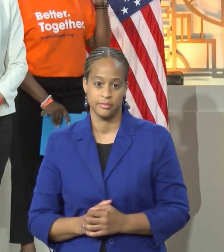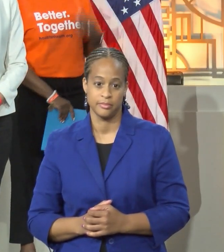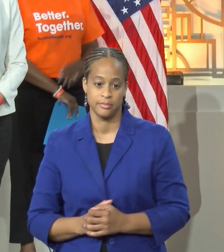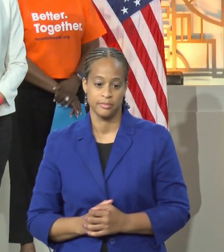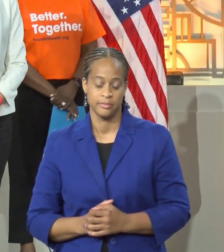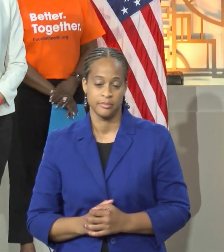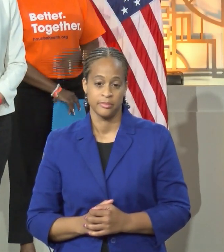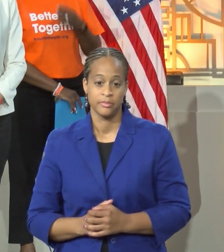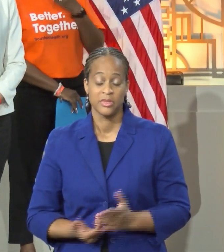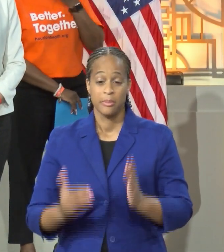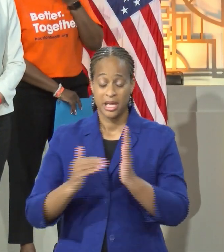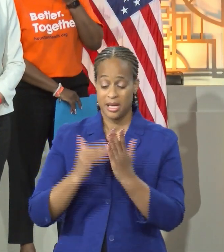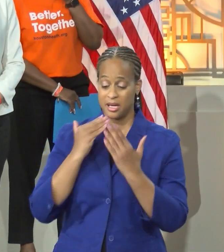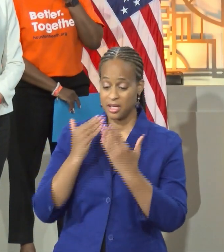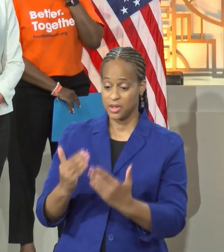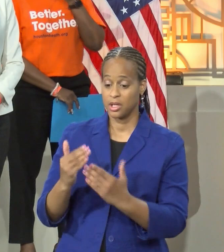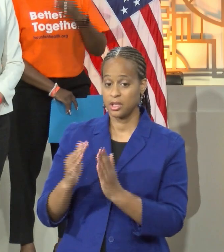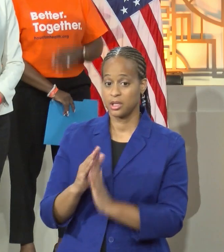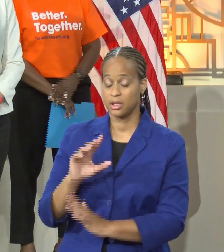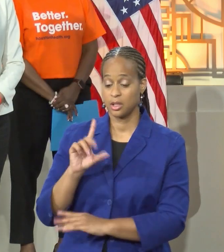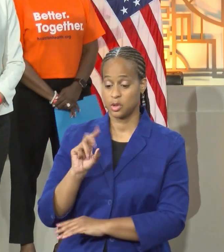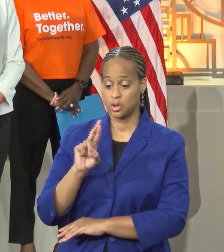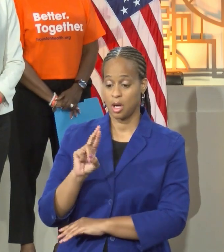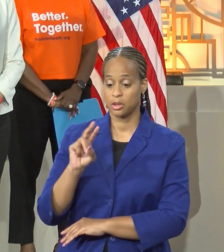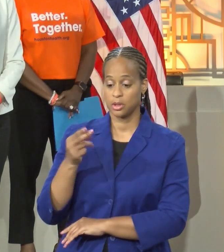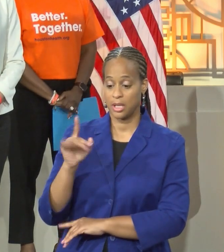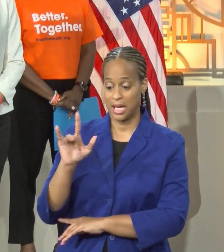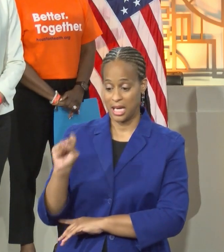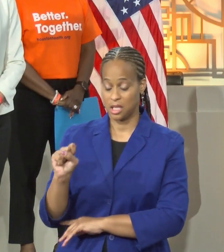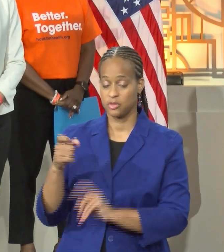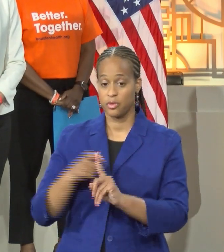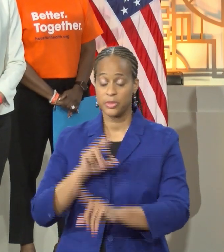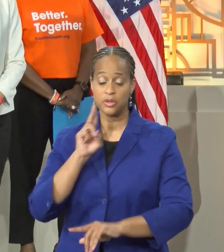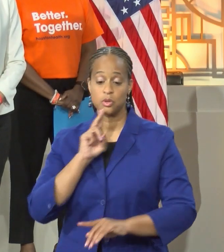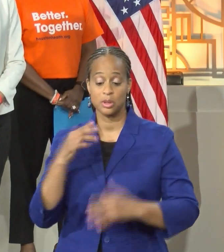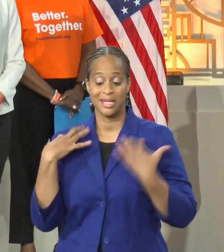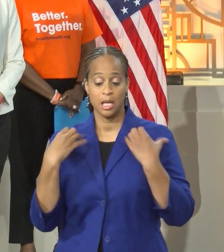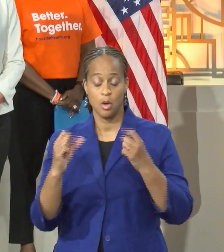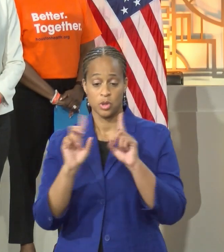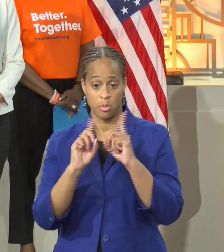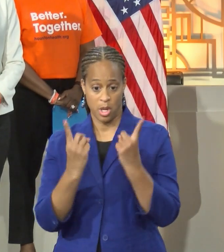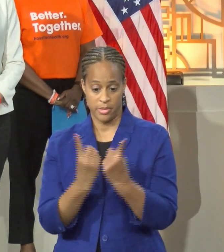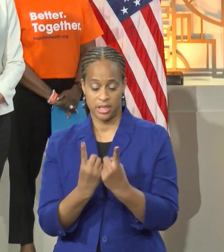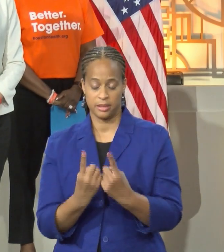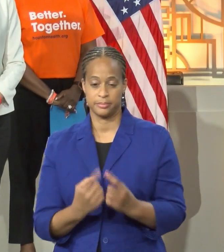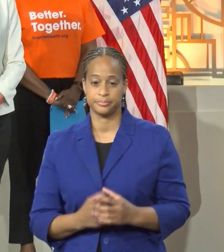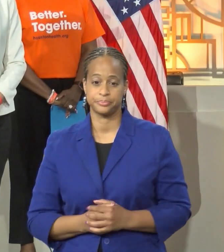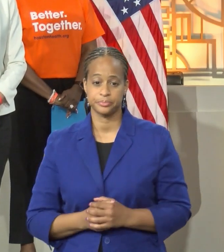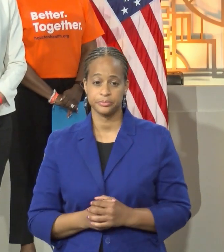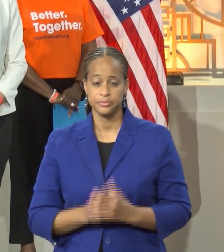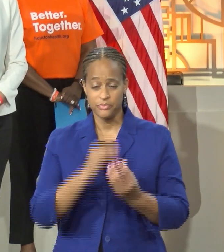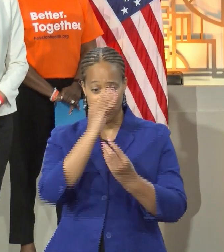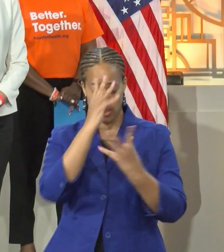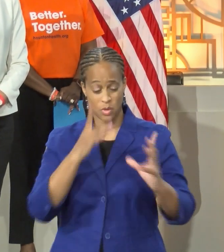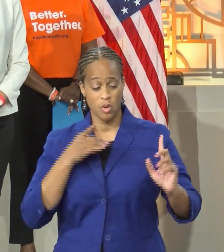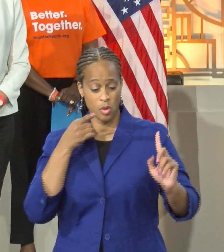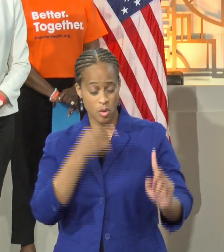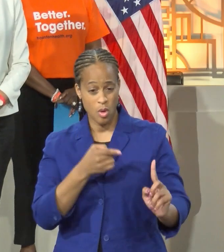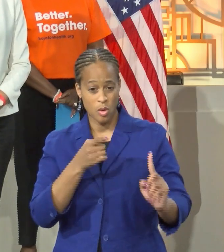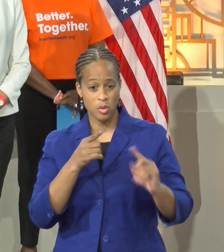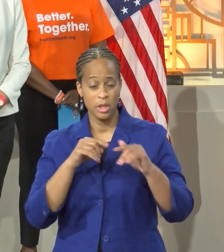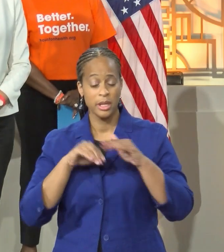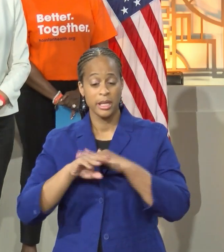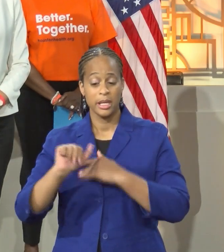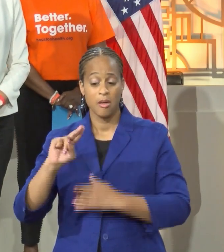Let me thank Dr. Faith Foreman-Hays from the Houston Health Department. Let me just say to you, our goal in